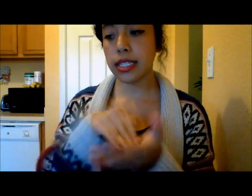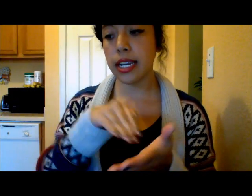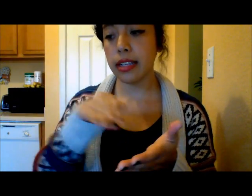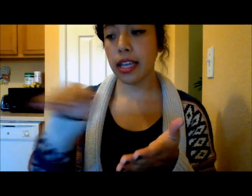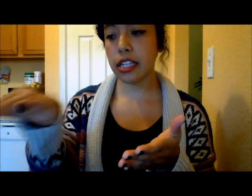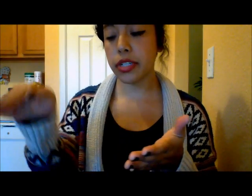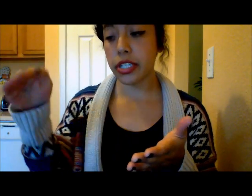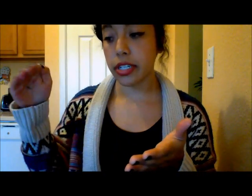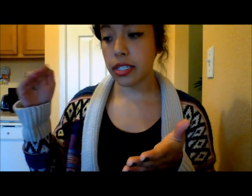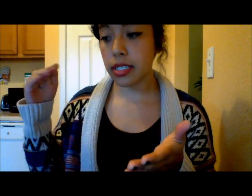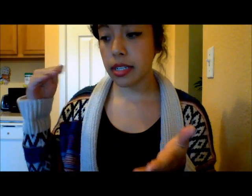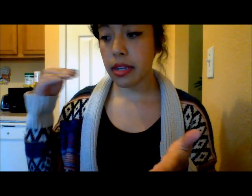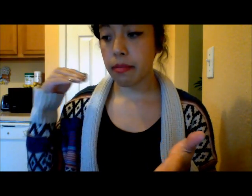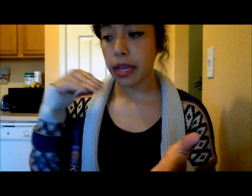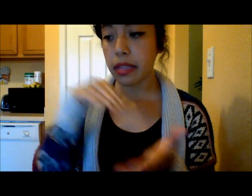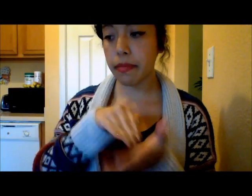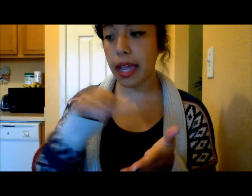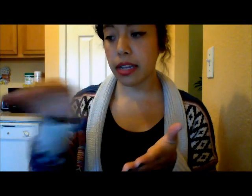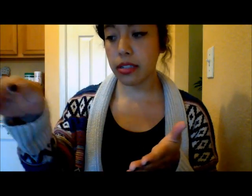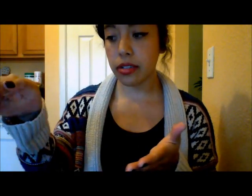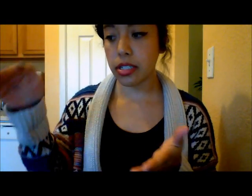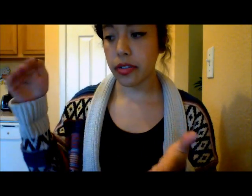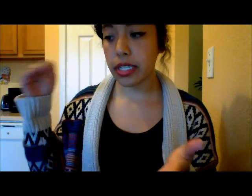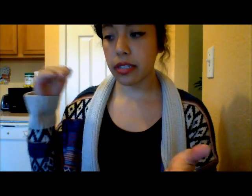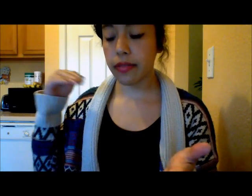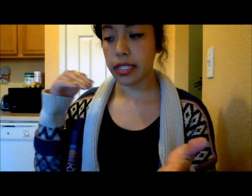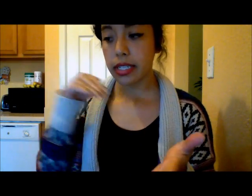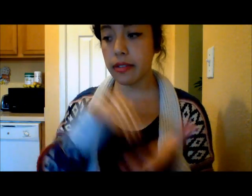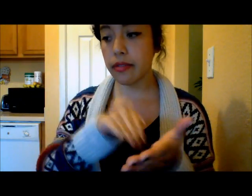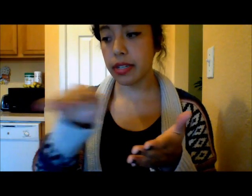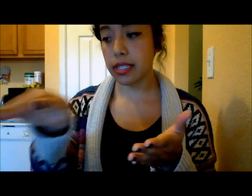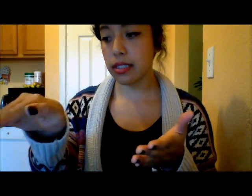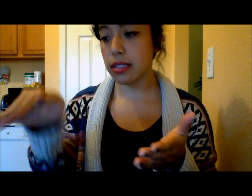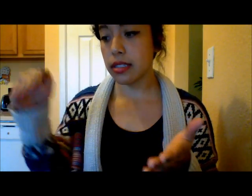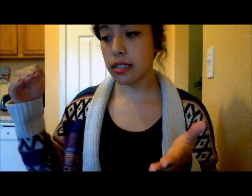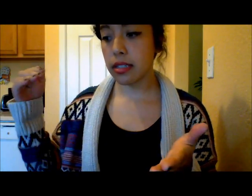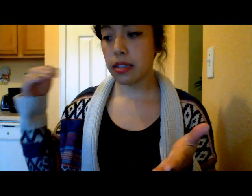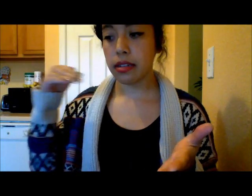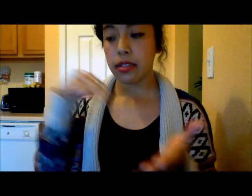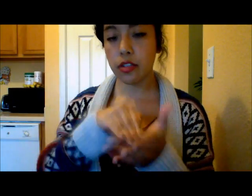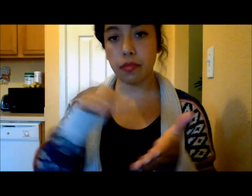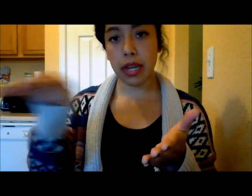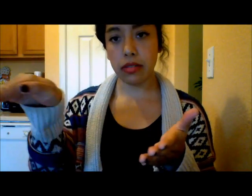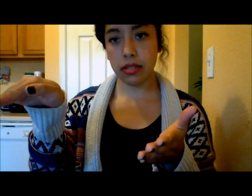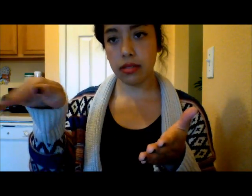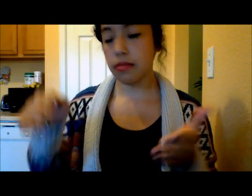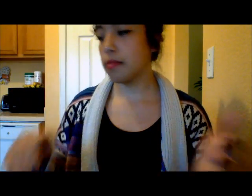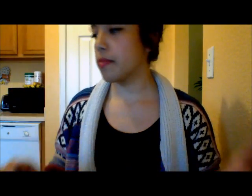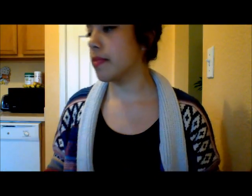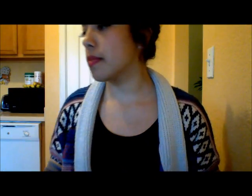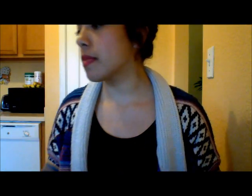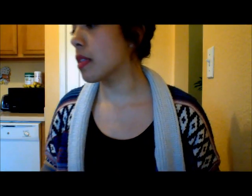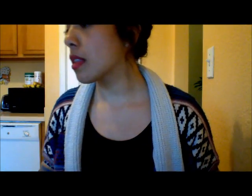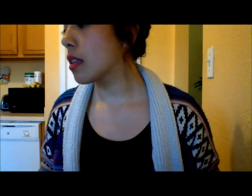Check that is returned by the bank due to insufficient funds to bounce.